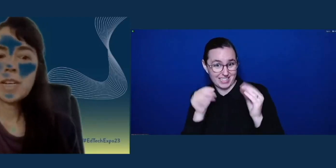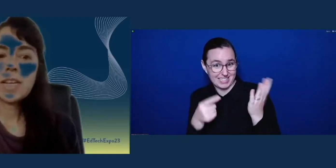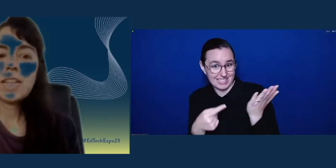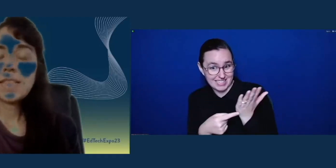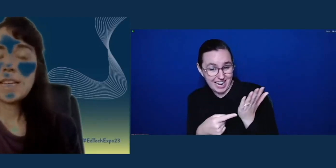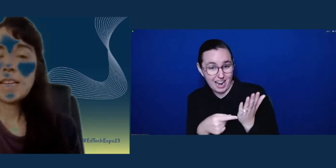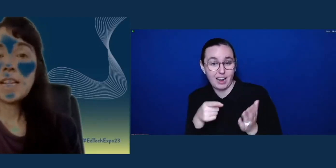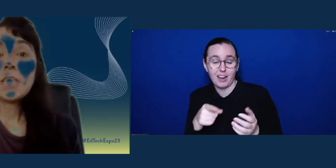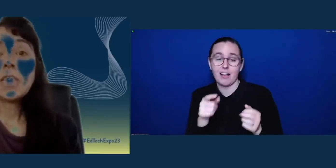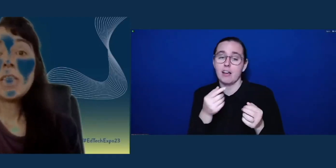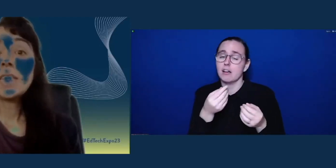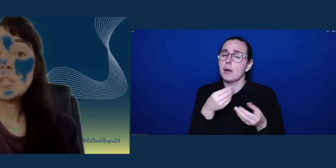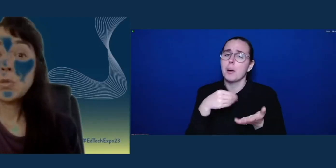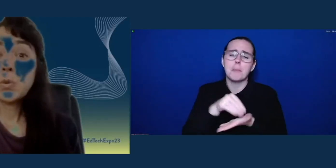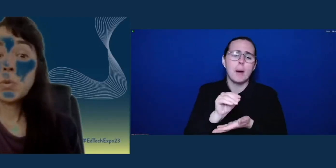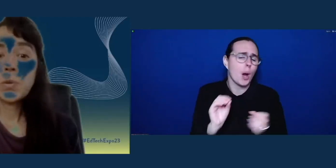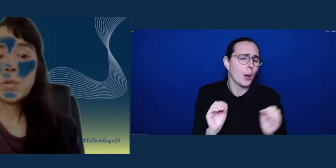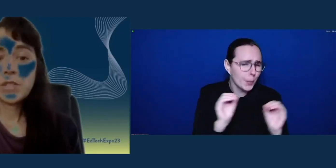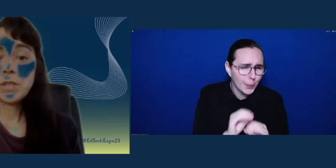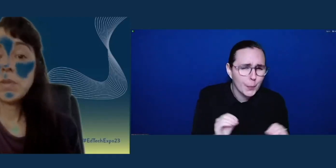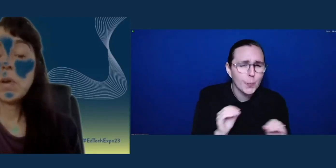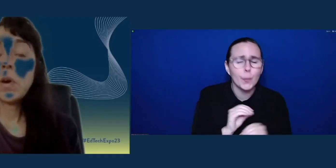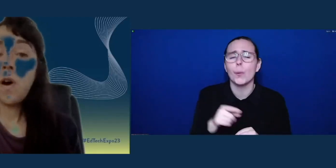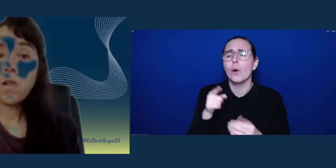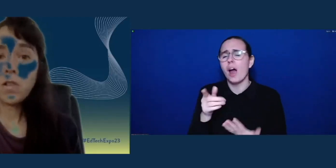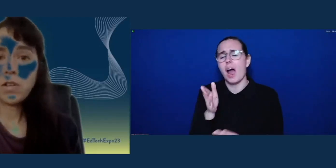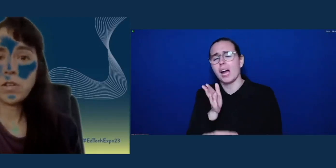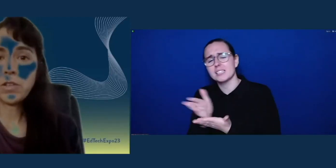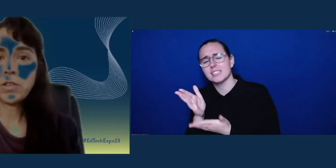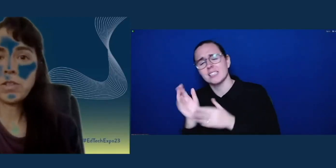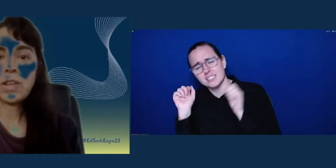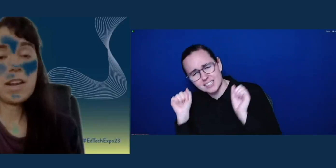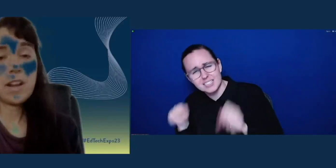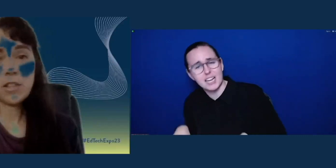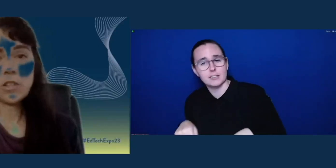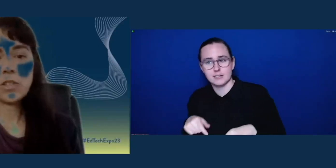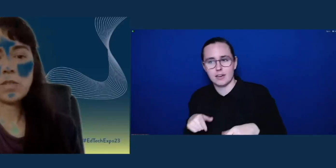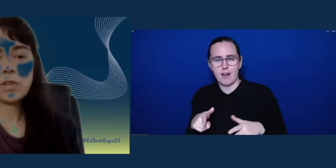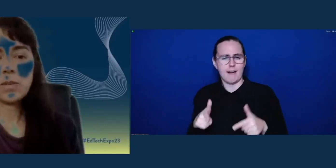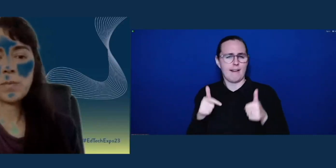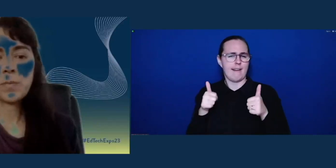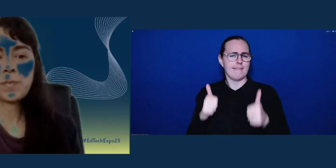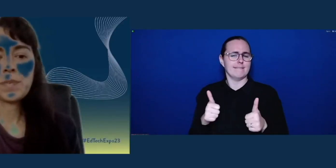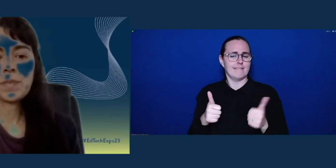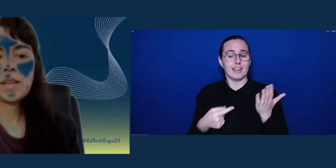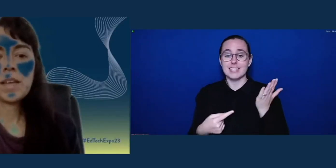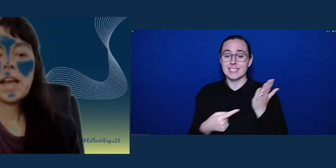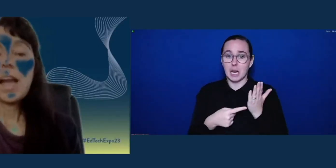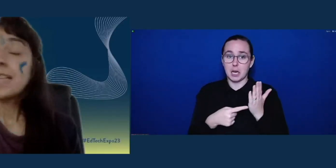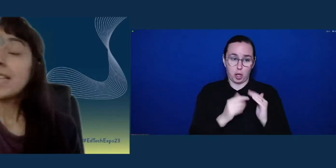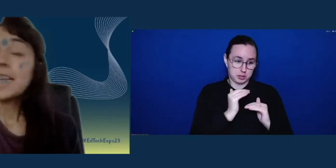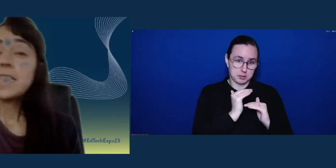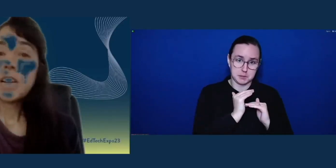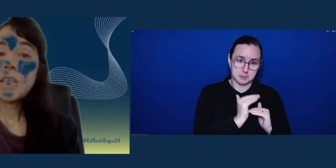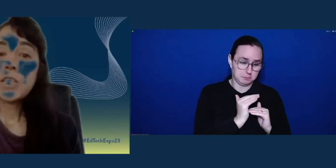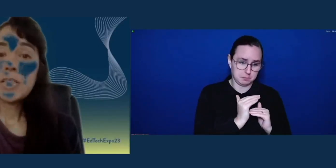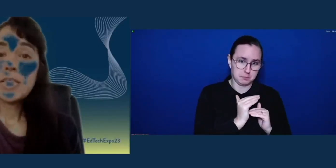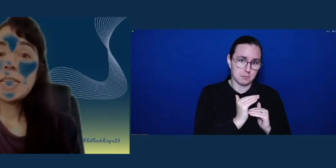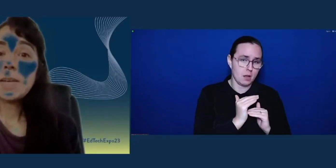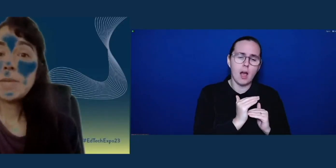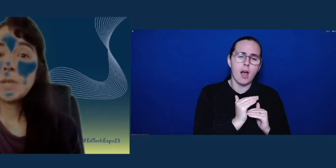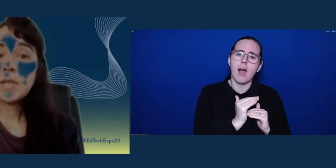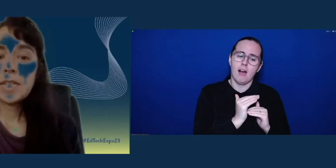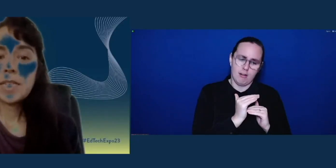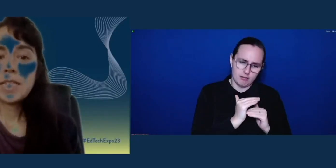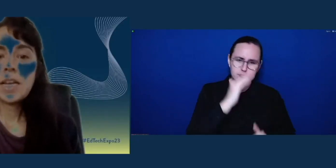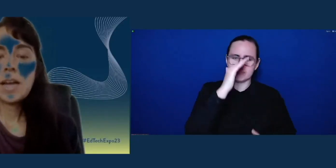ensuring that technology is a tool that serves all learners and not just a few. As ACR GCD comes